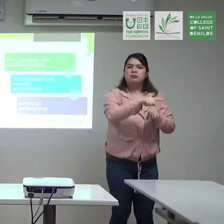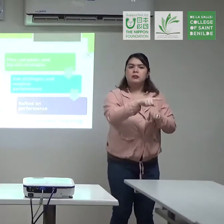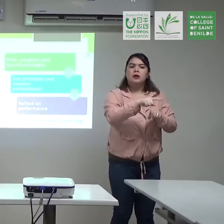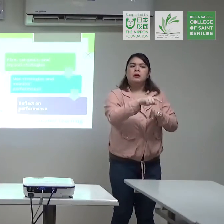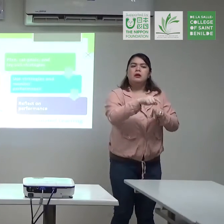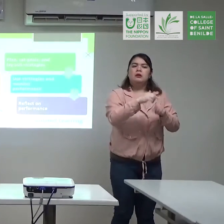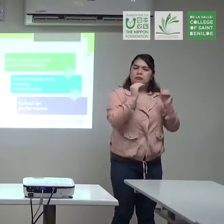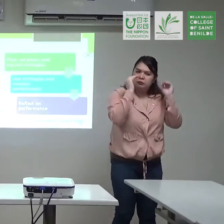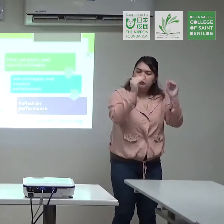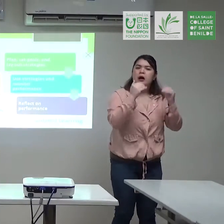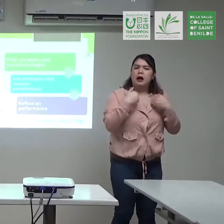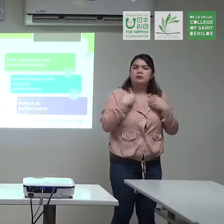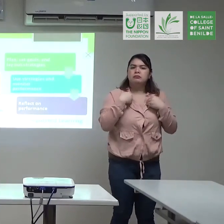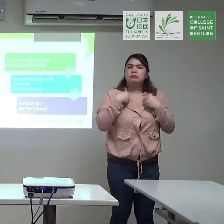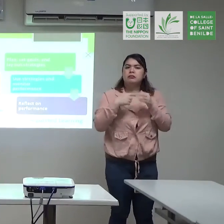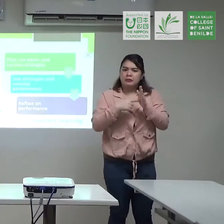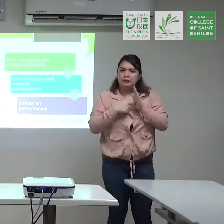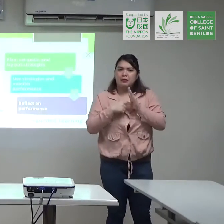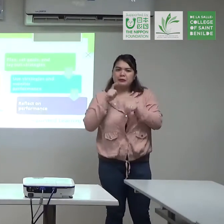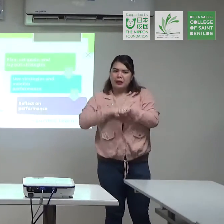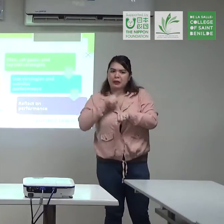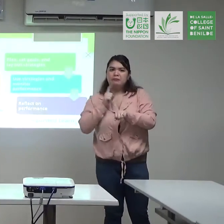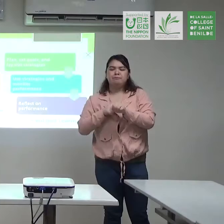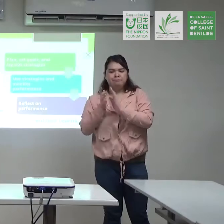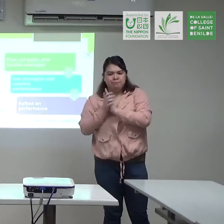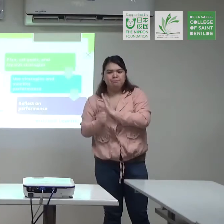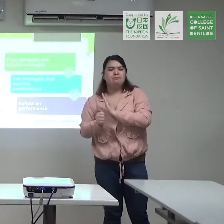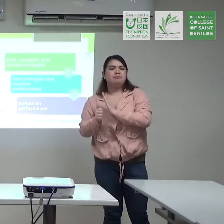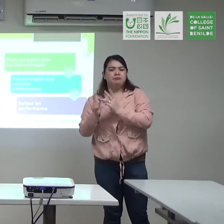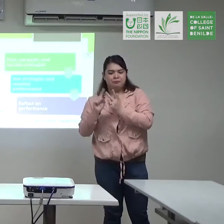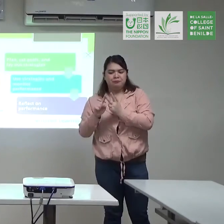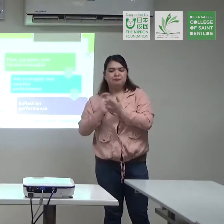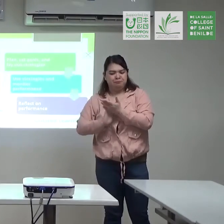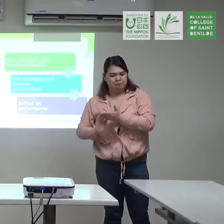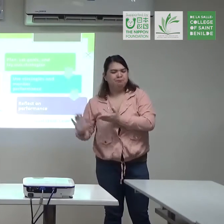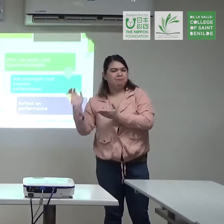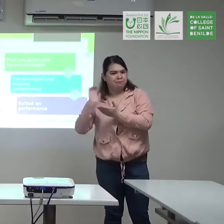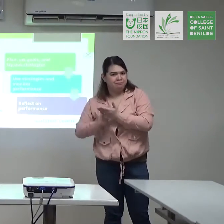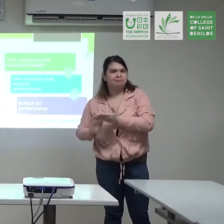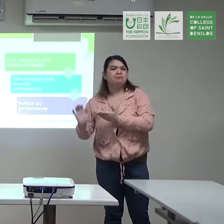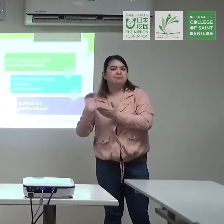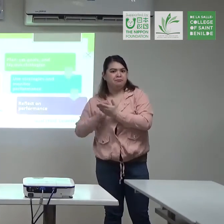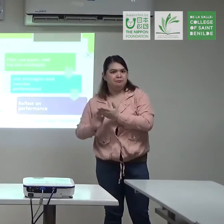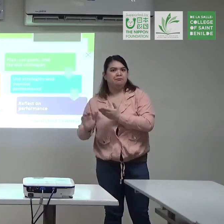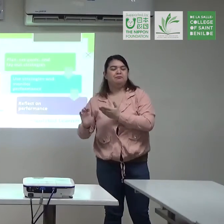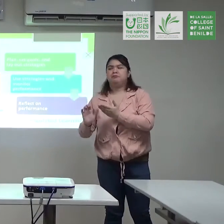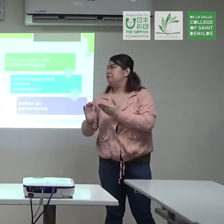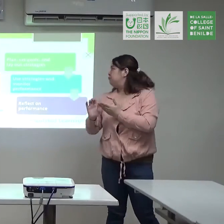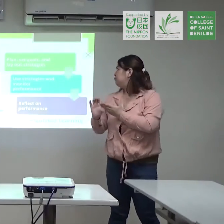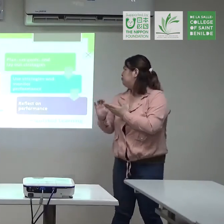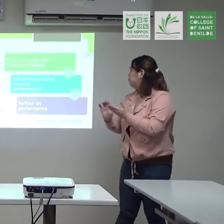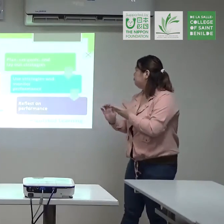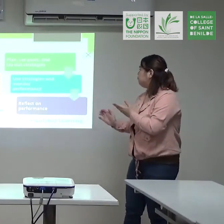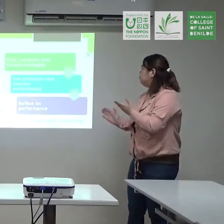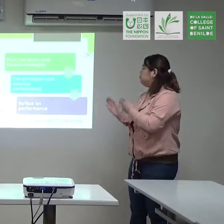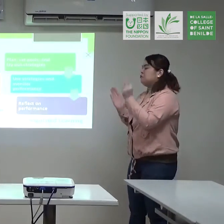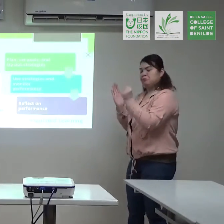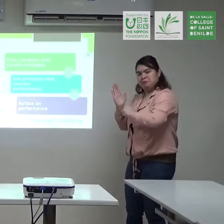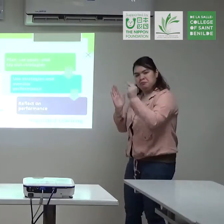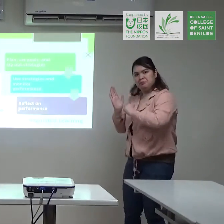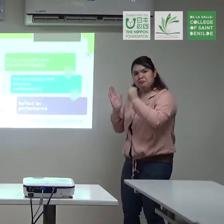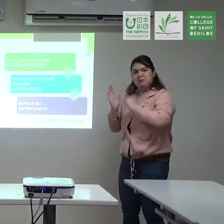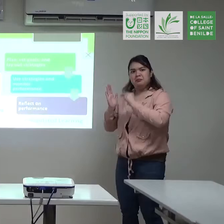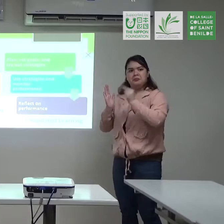time, patience, and practice. But helping them develop metacognitive skills